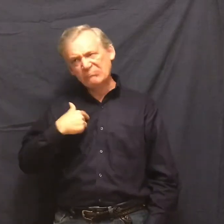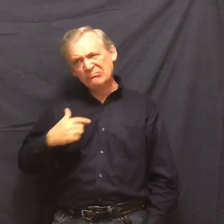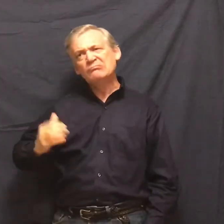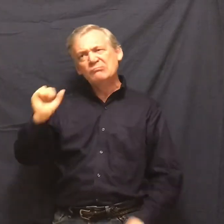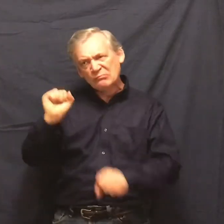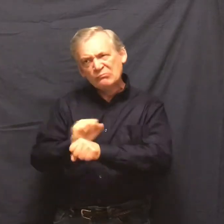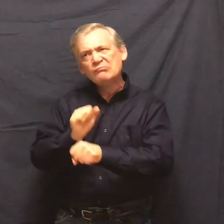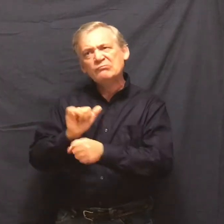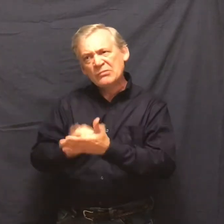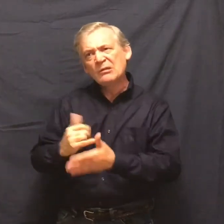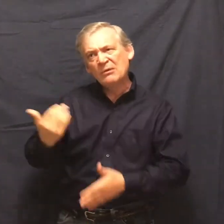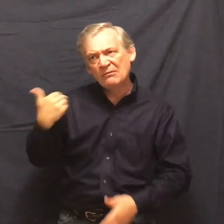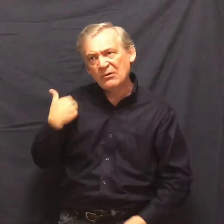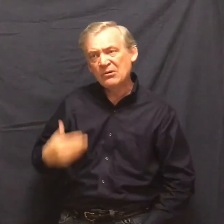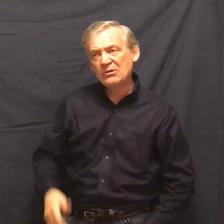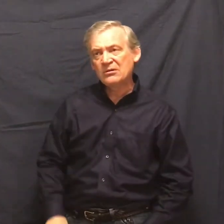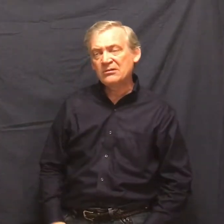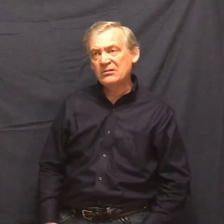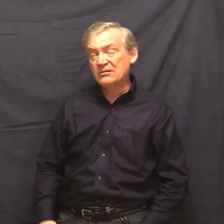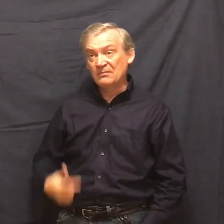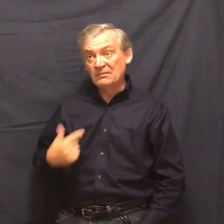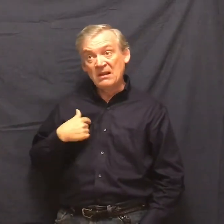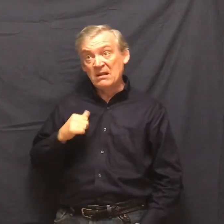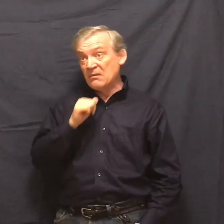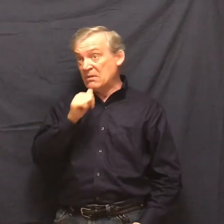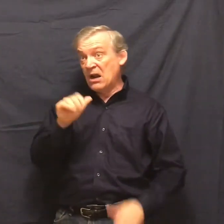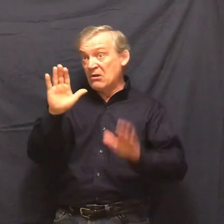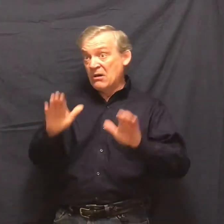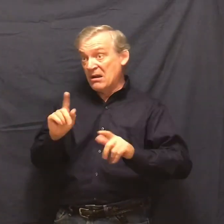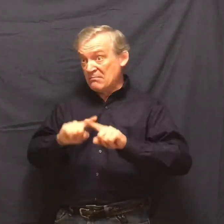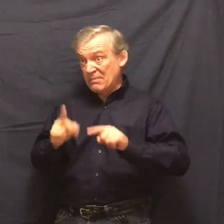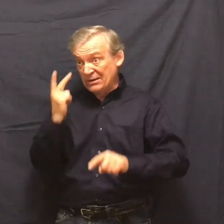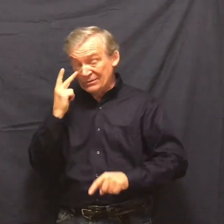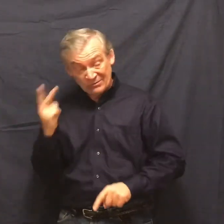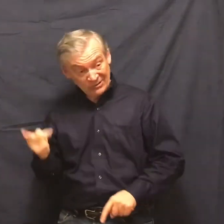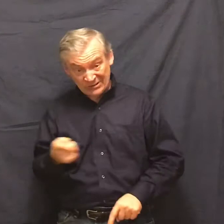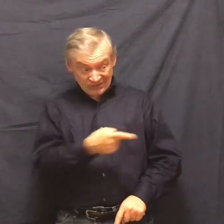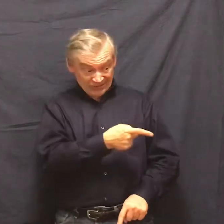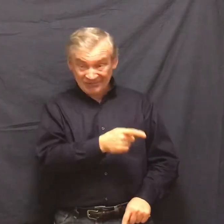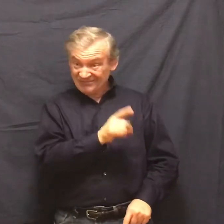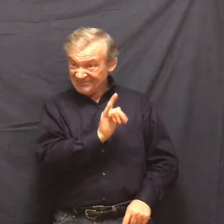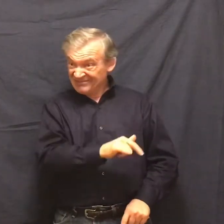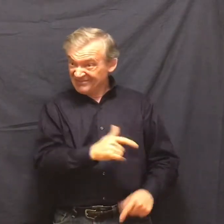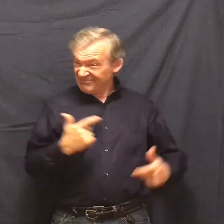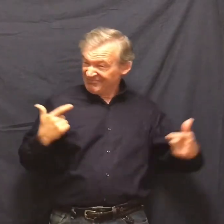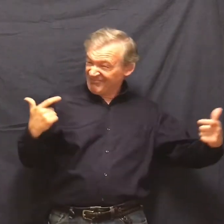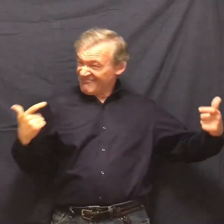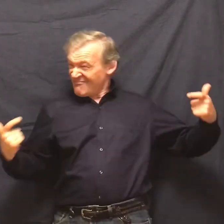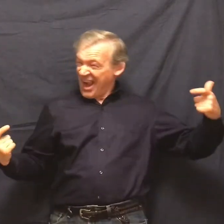"I ain't nothing to scream about, but that big jerk there can put up more grain alone than most pears